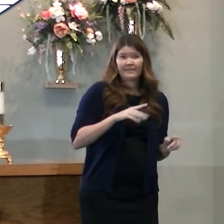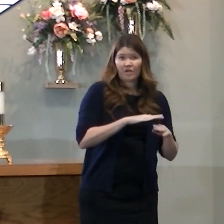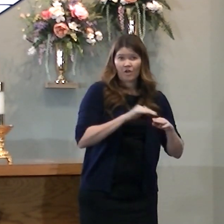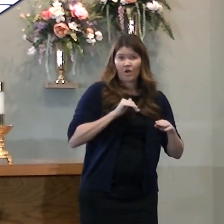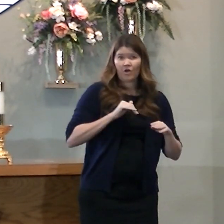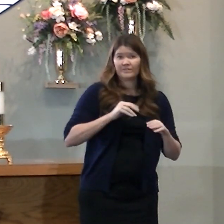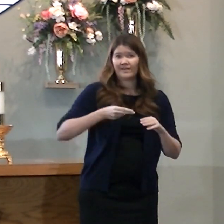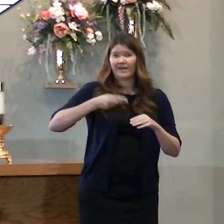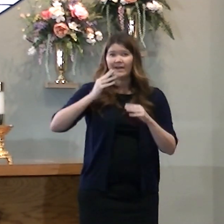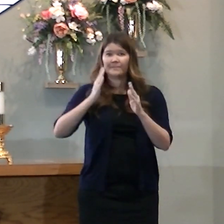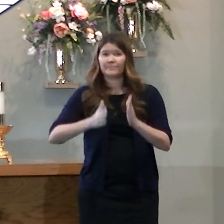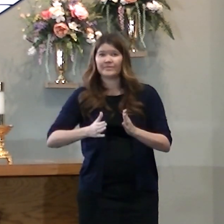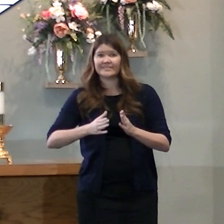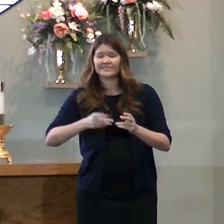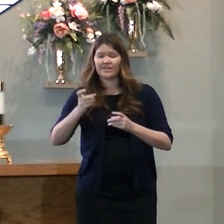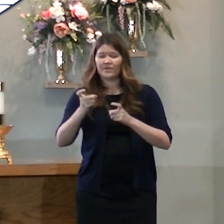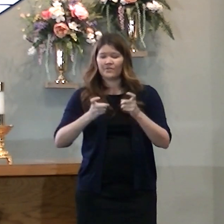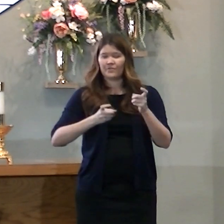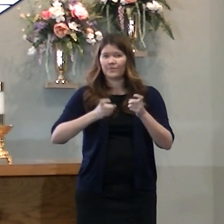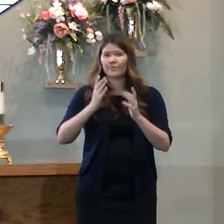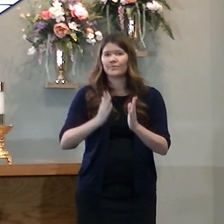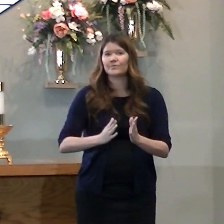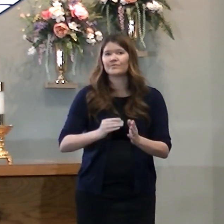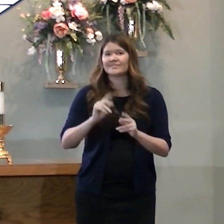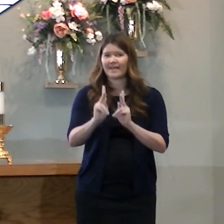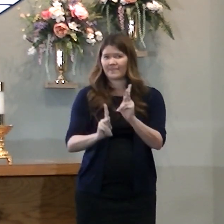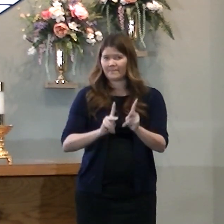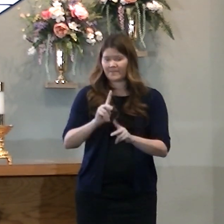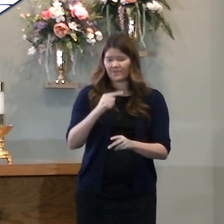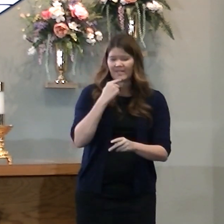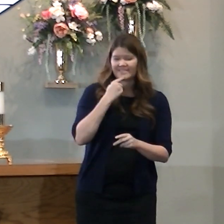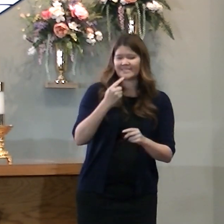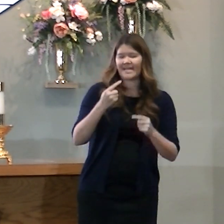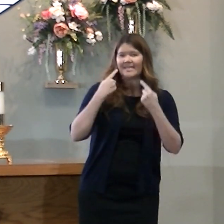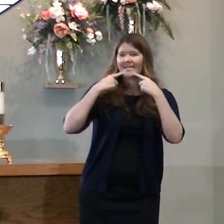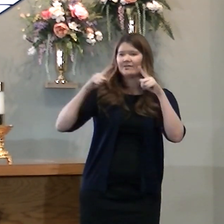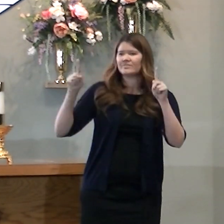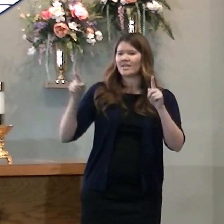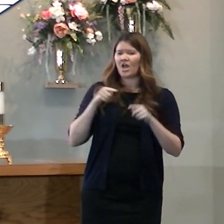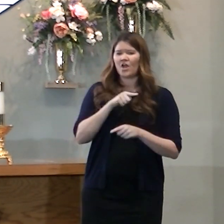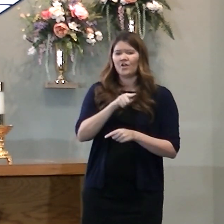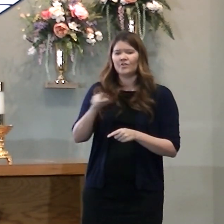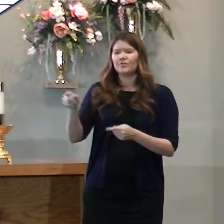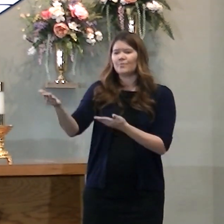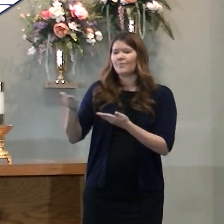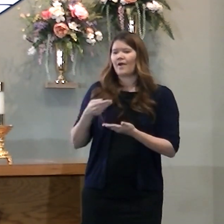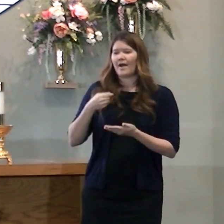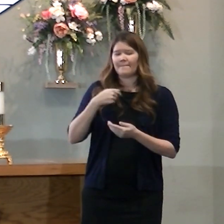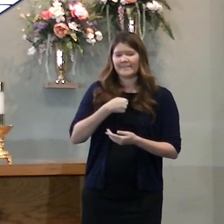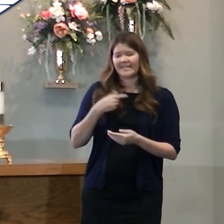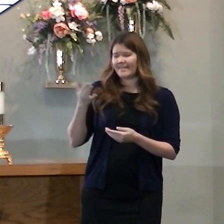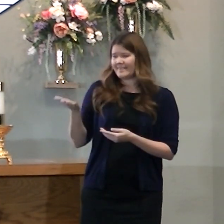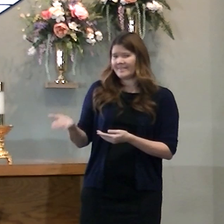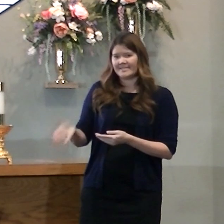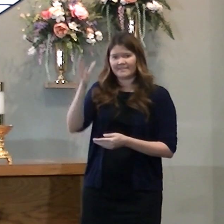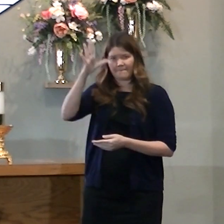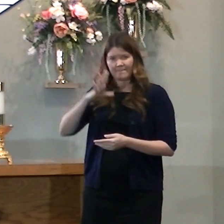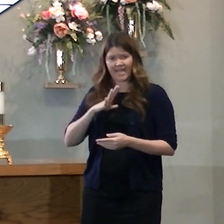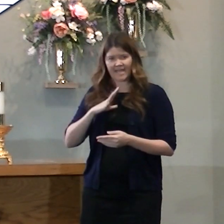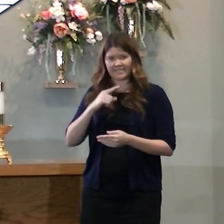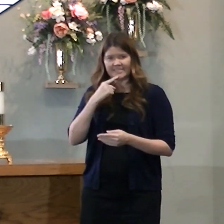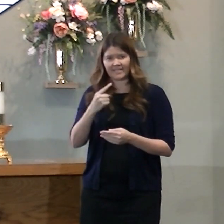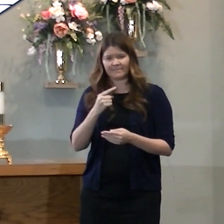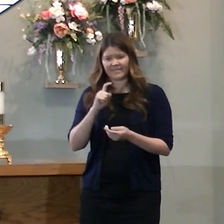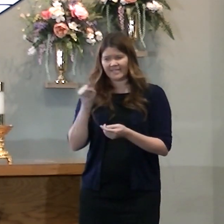the chief priests and the rulers and the people and said to them, "You brought me this man as one who was misleading the